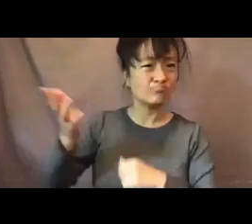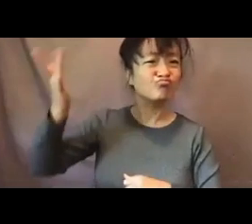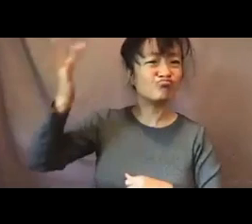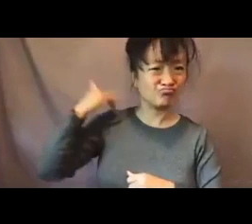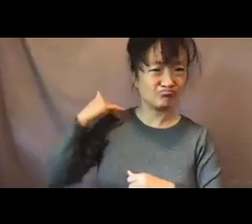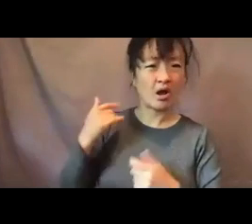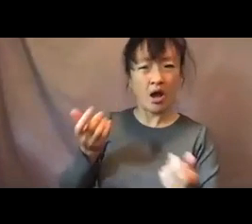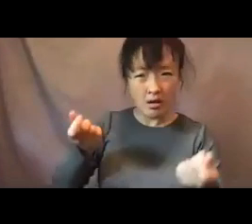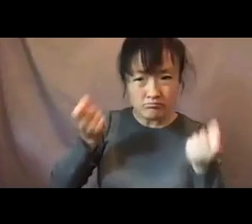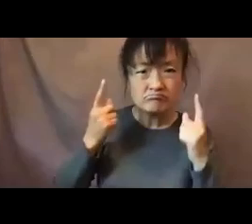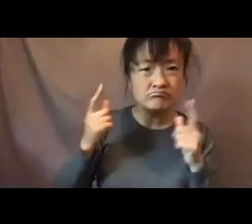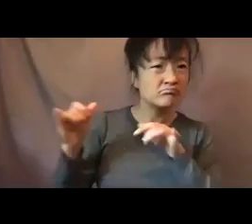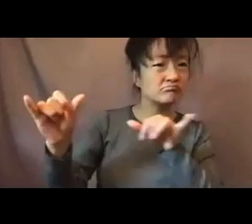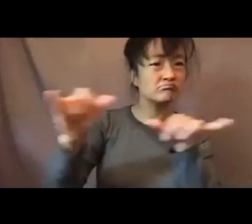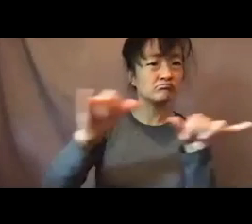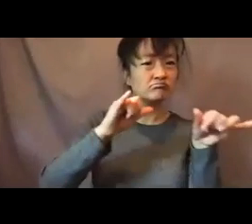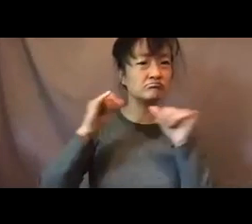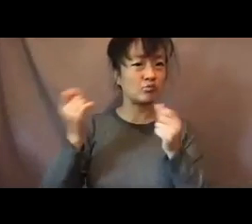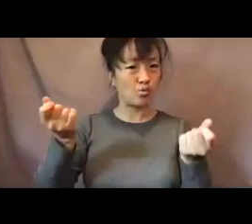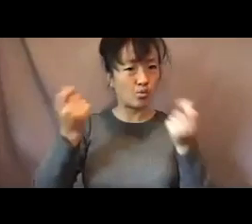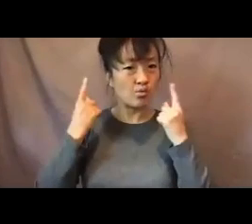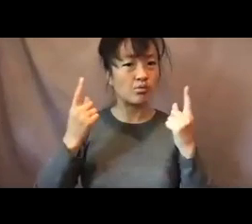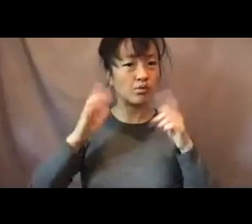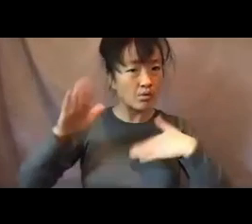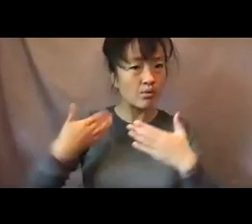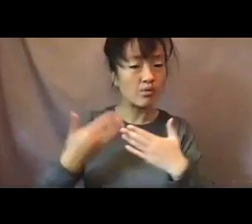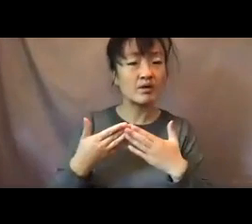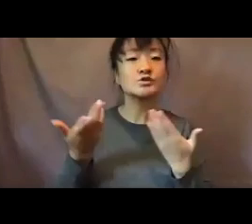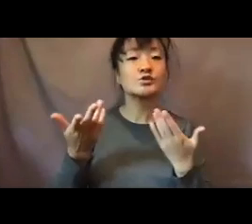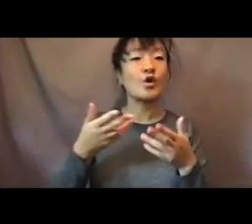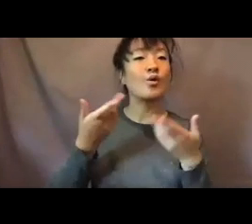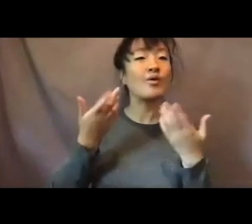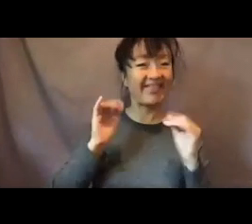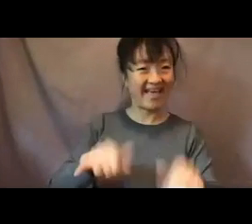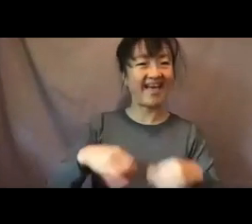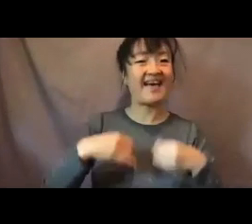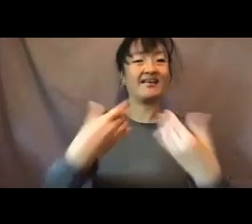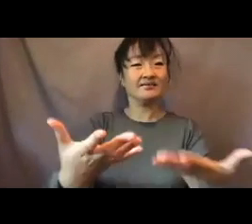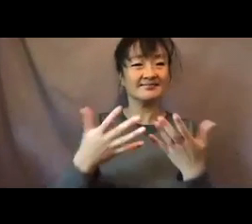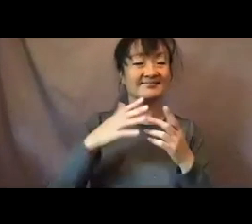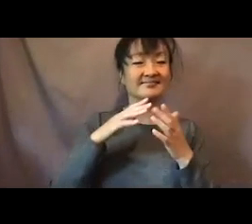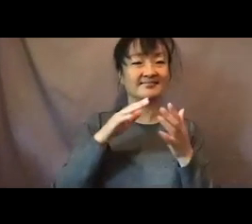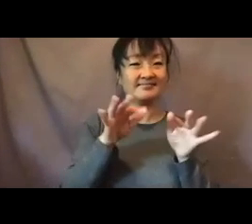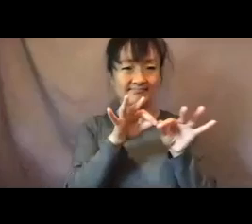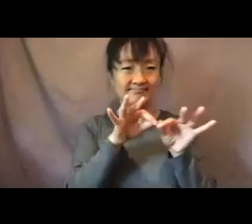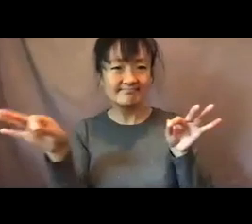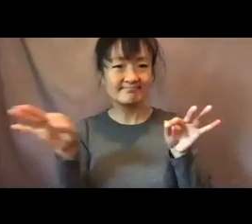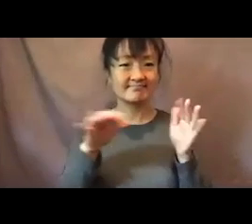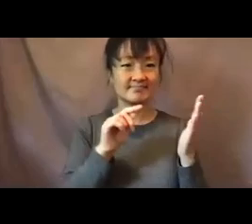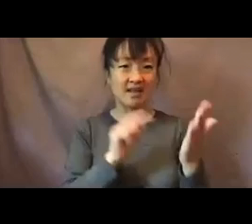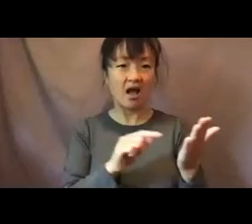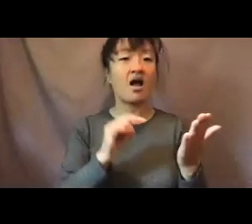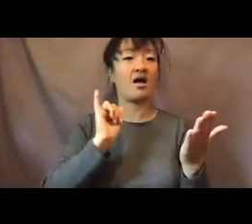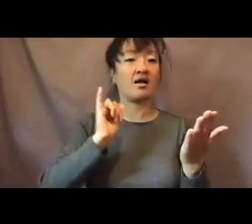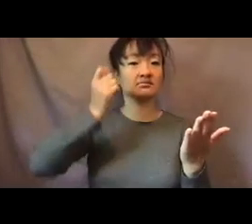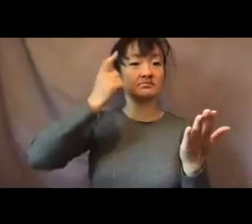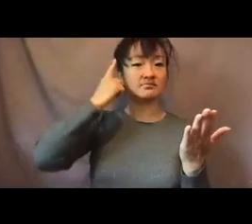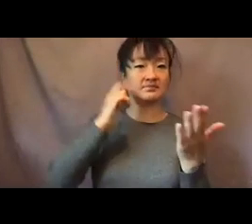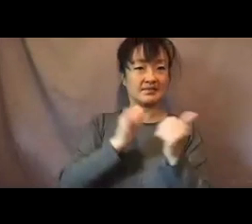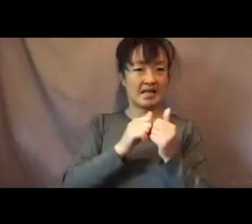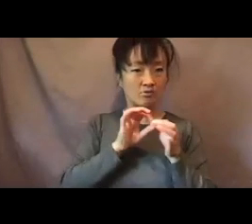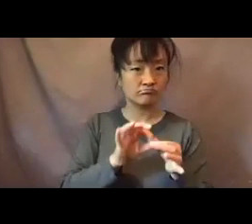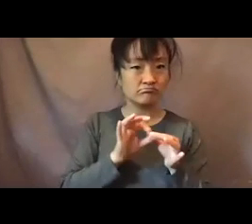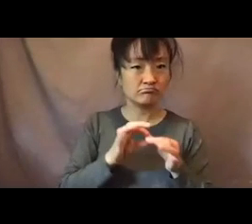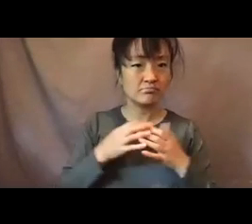And therefore it provided a shorthand of a way of thinking about, looking about the way that the body works. The